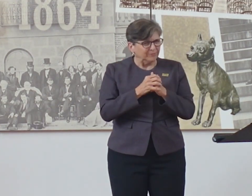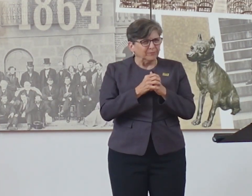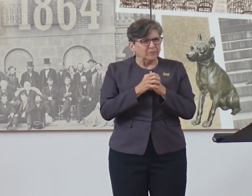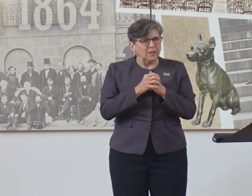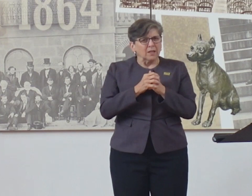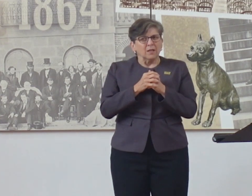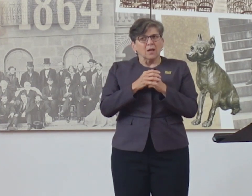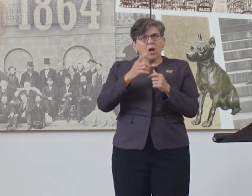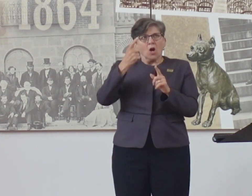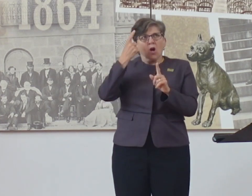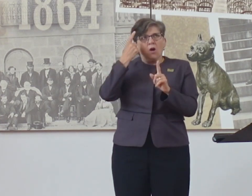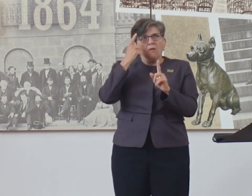struck by a couple of things.